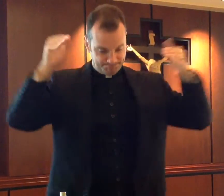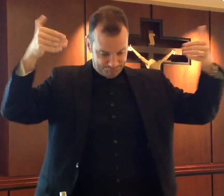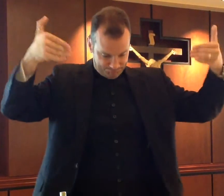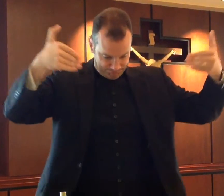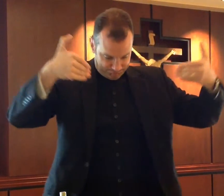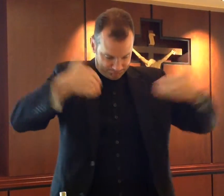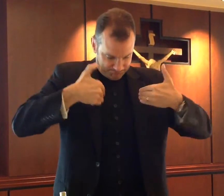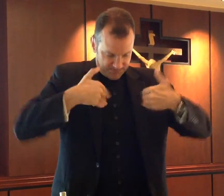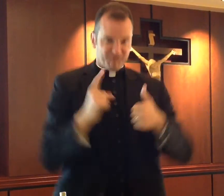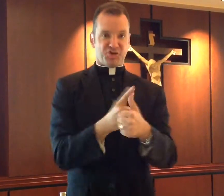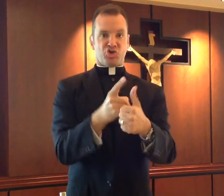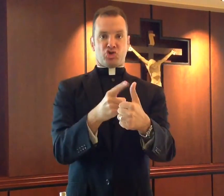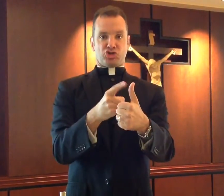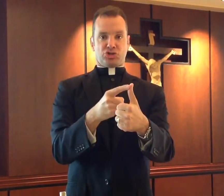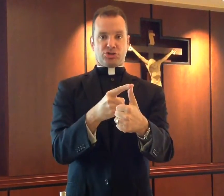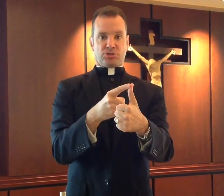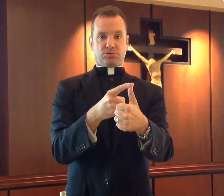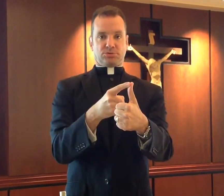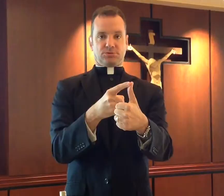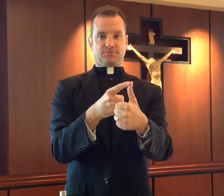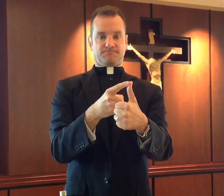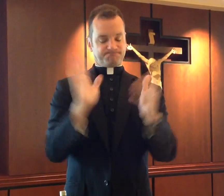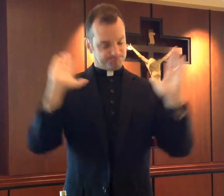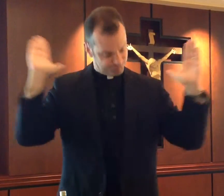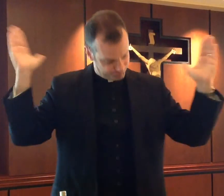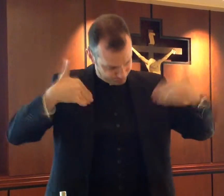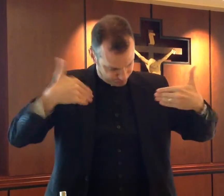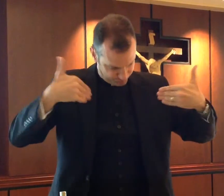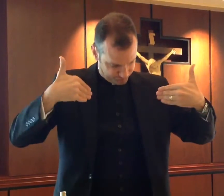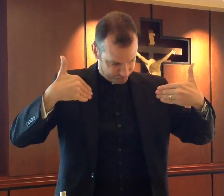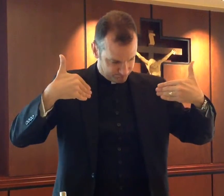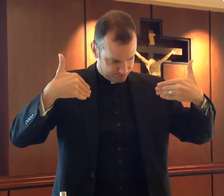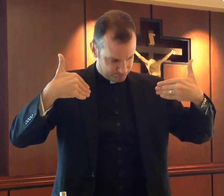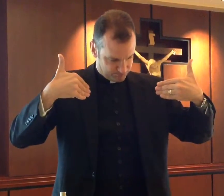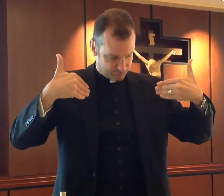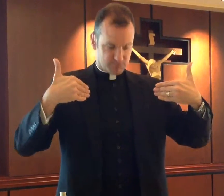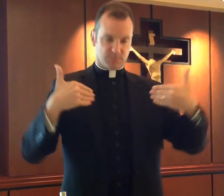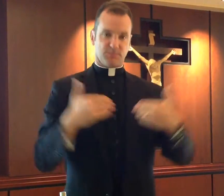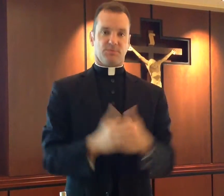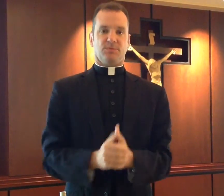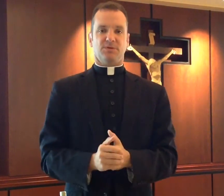that our priority is ourself. We should be focused only on ourself.